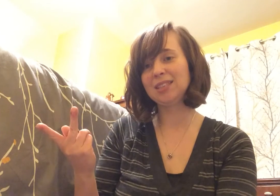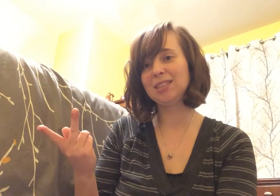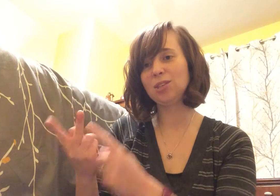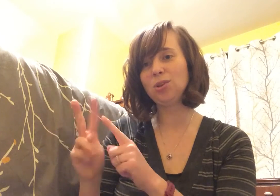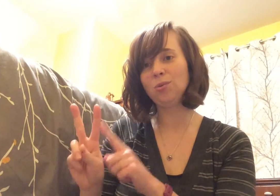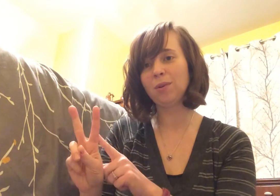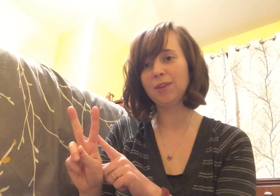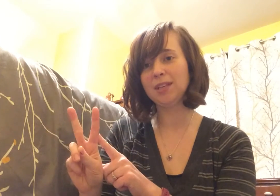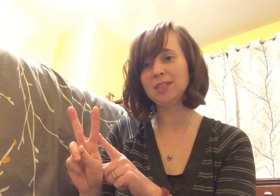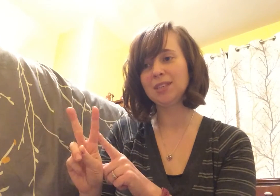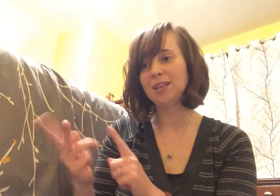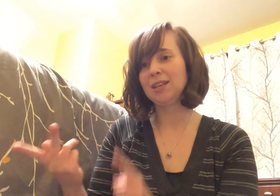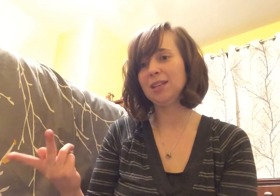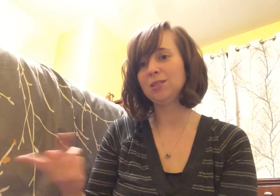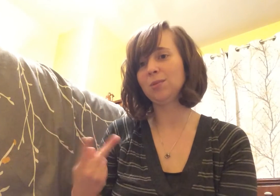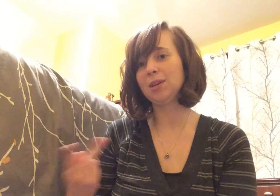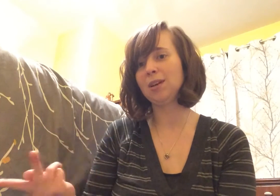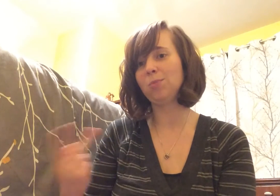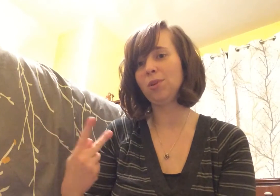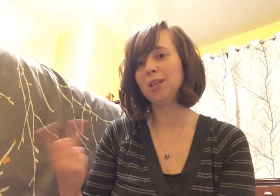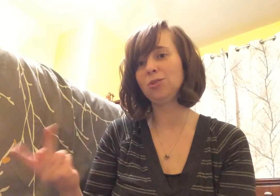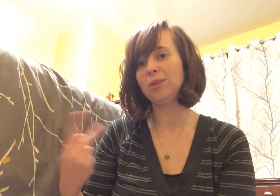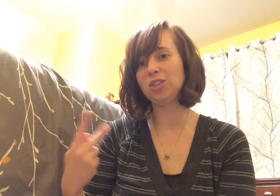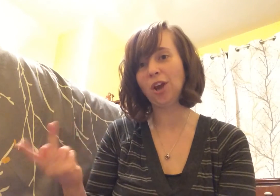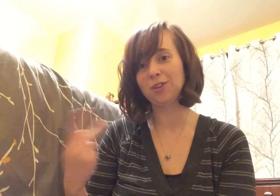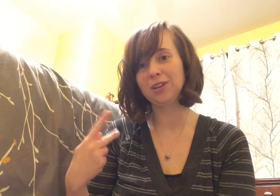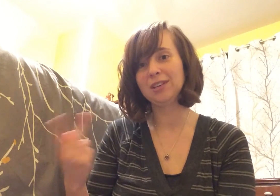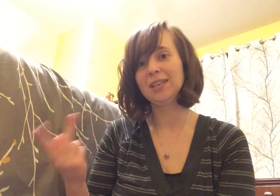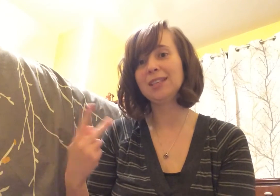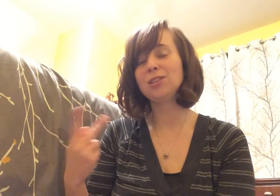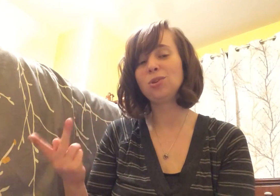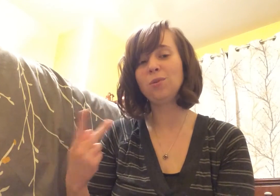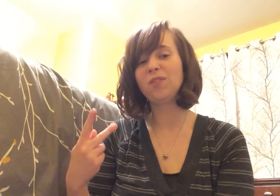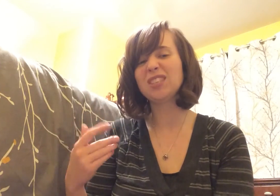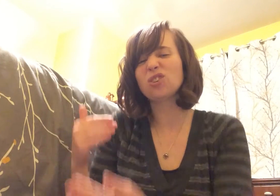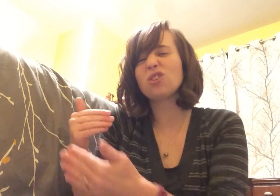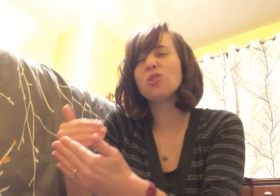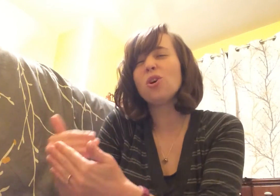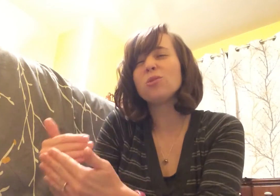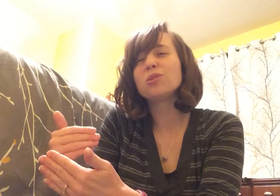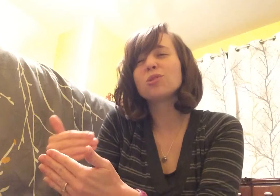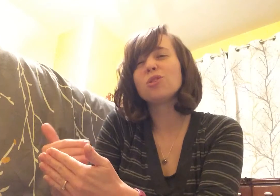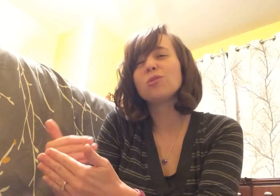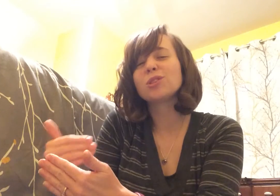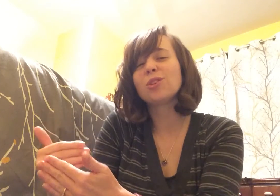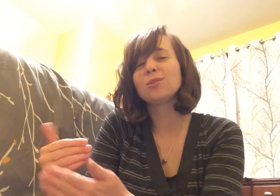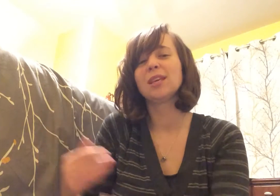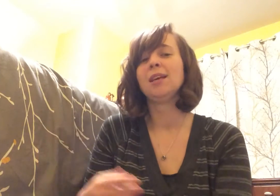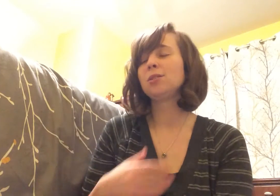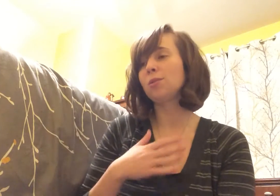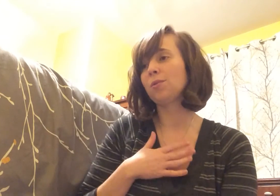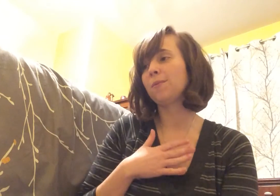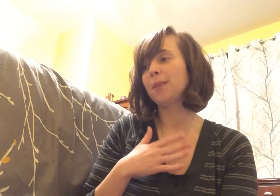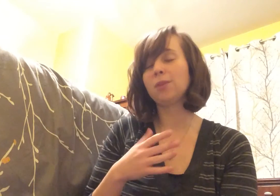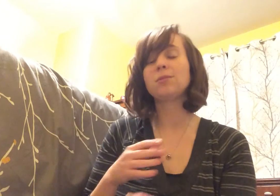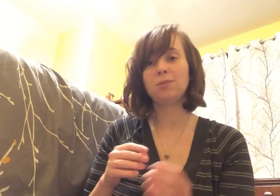the two of us. And so we're kind of pointing to each other. The two of us are close, close, close. So I'll do